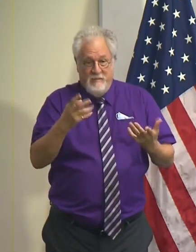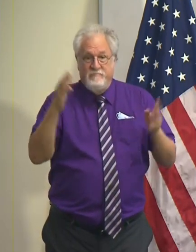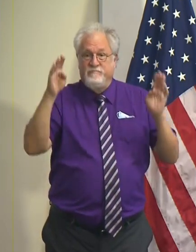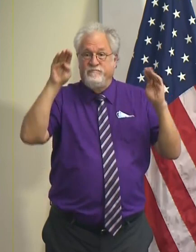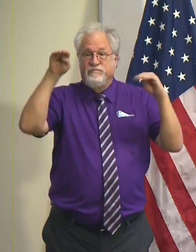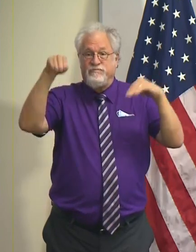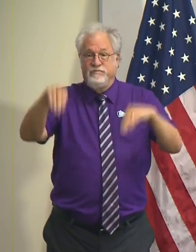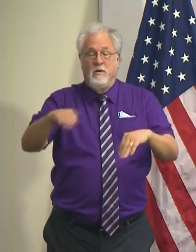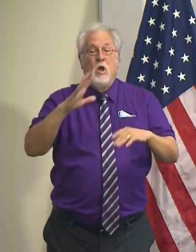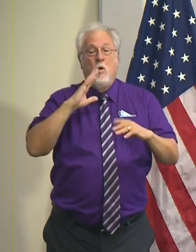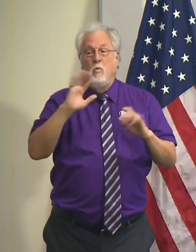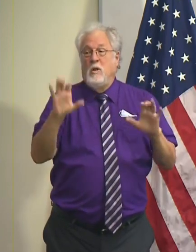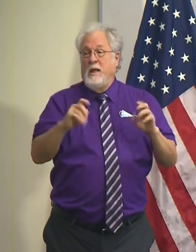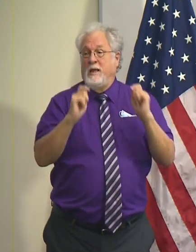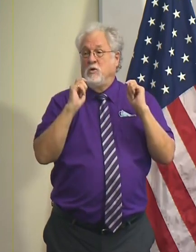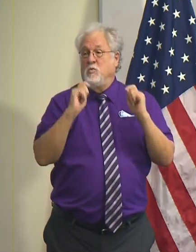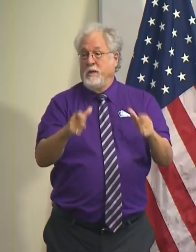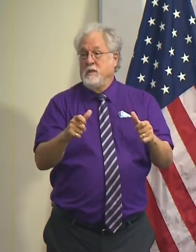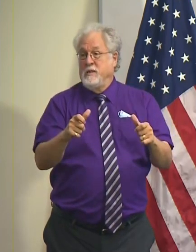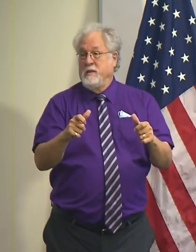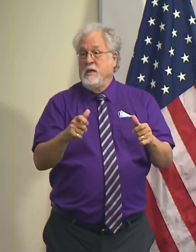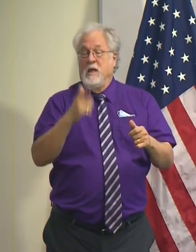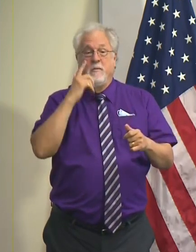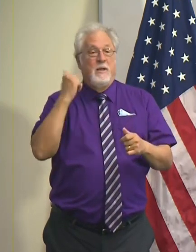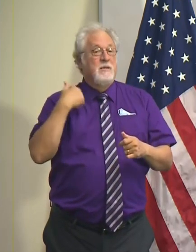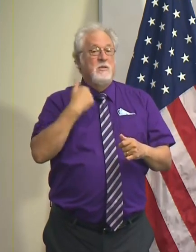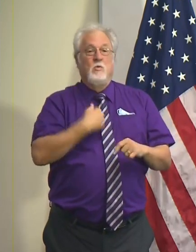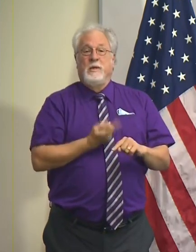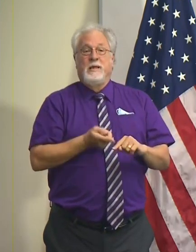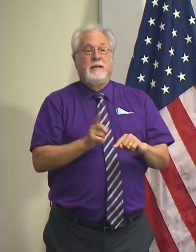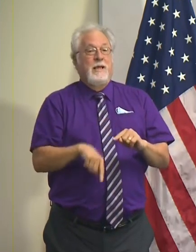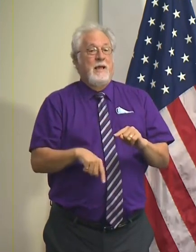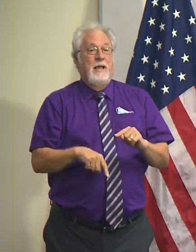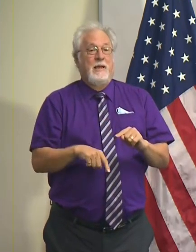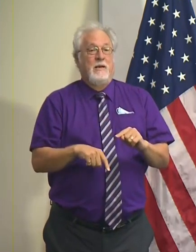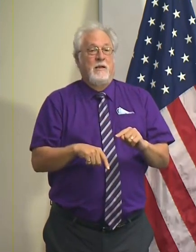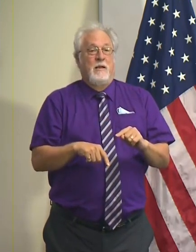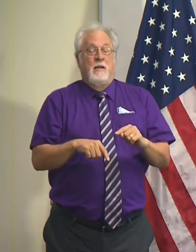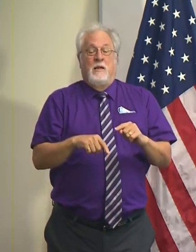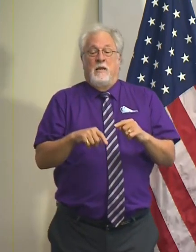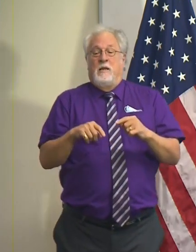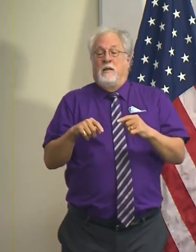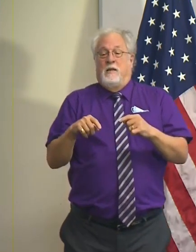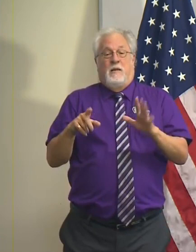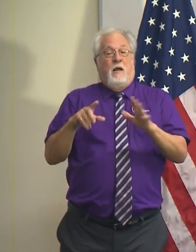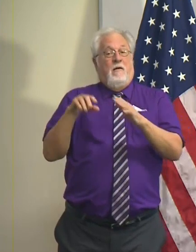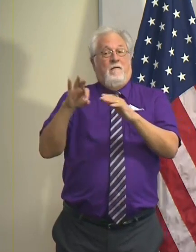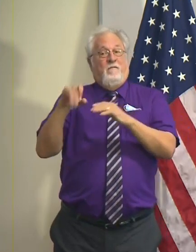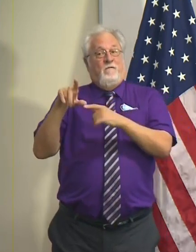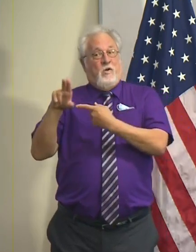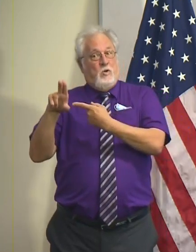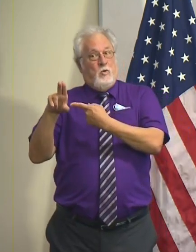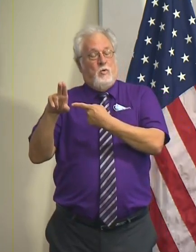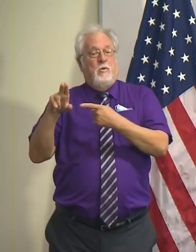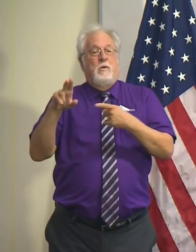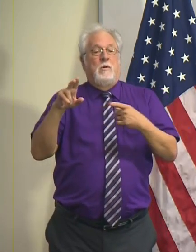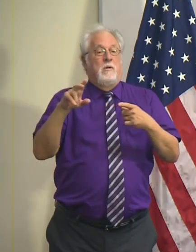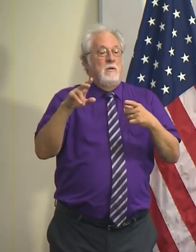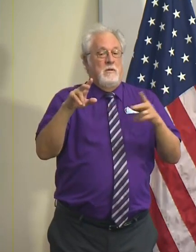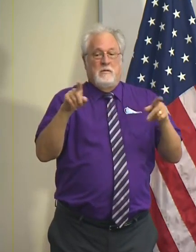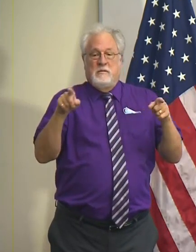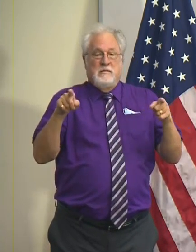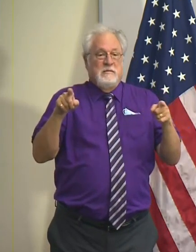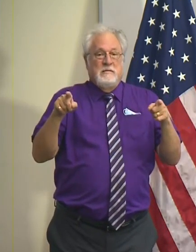we will act pretty quickly because we cannot, as we enter flu season, take a chance that we are going to